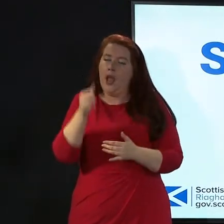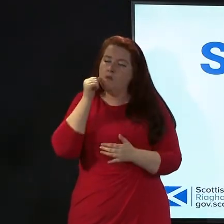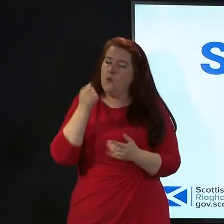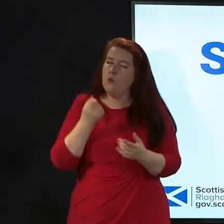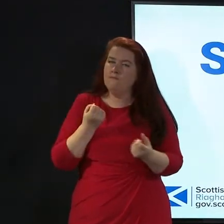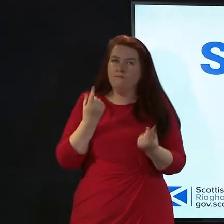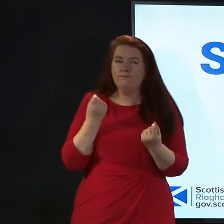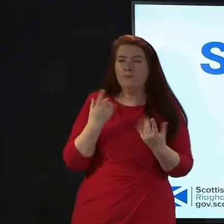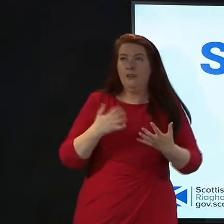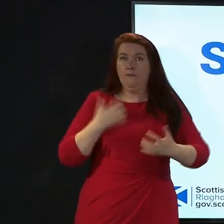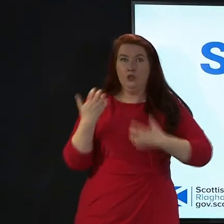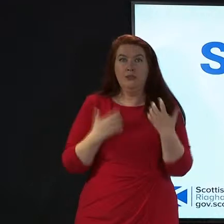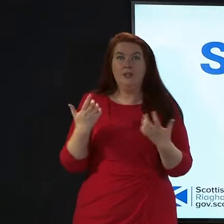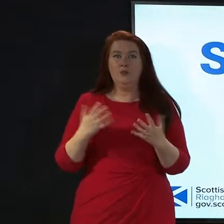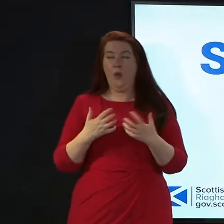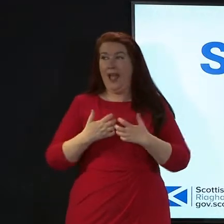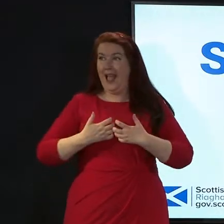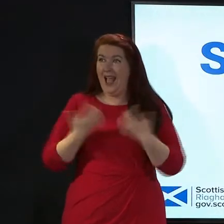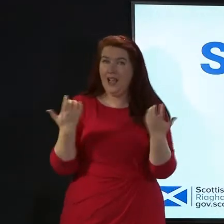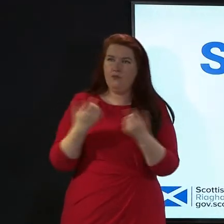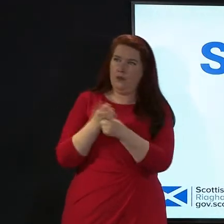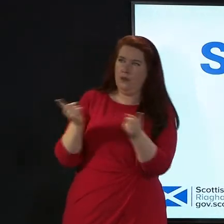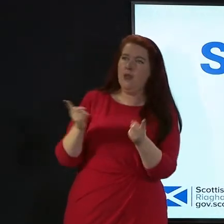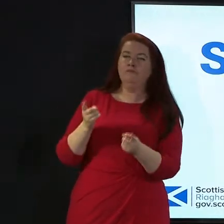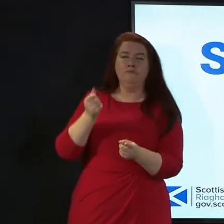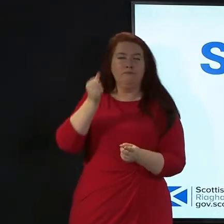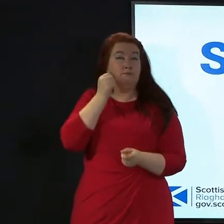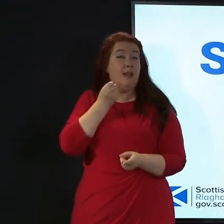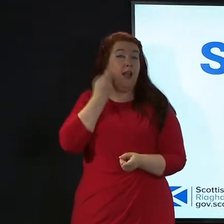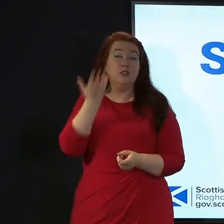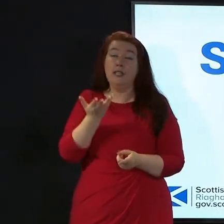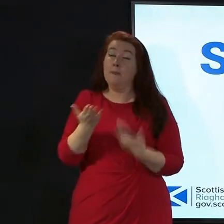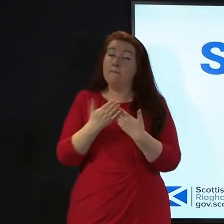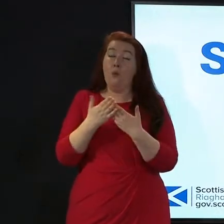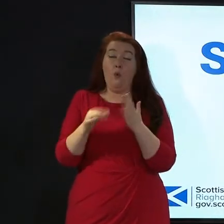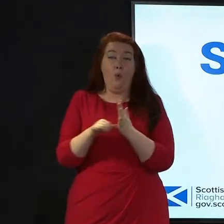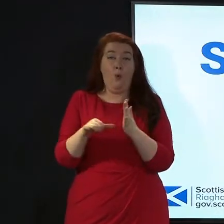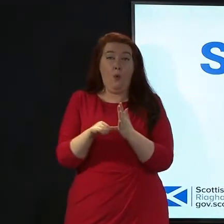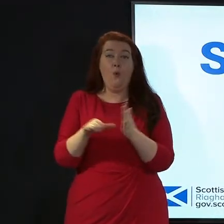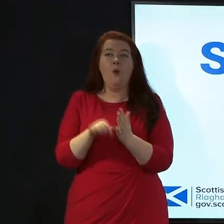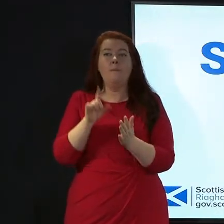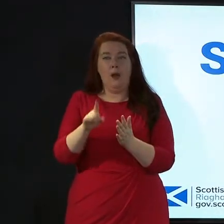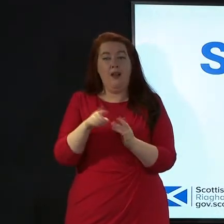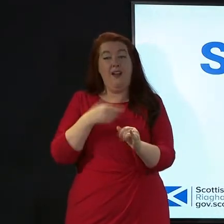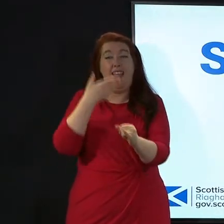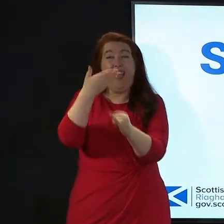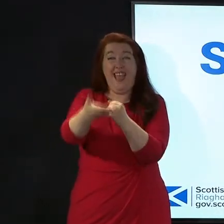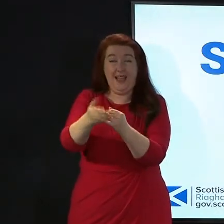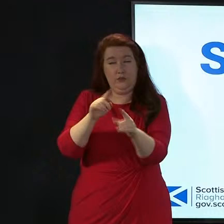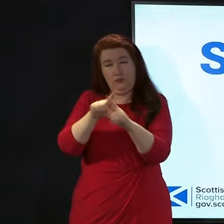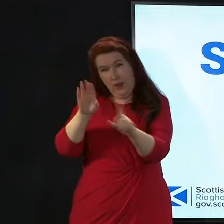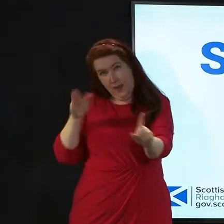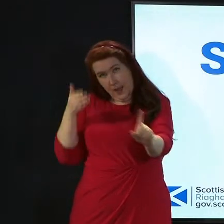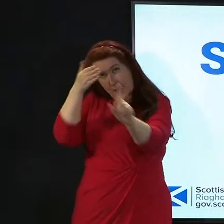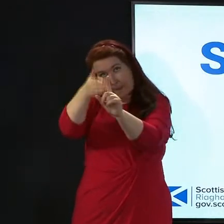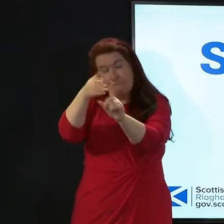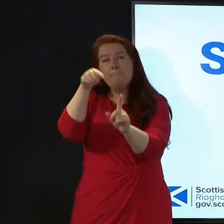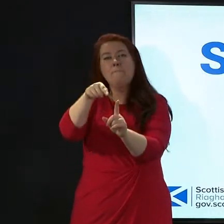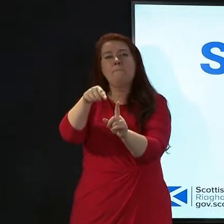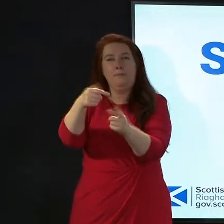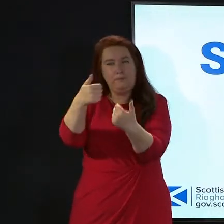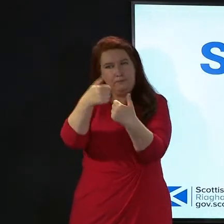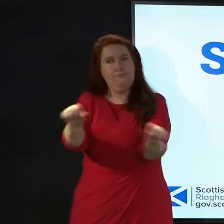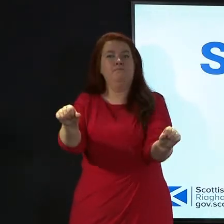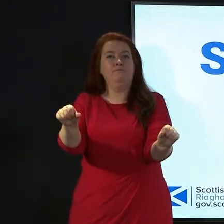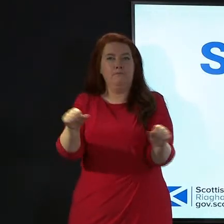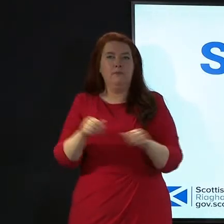people, you know, this is gets more difficult every day for everybody, but that end point is the one we should be aiming for, and I would encourage